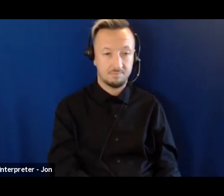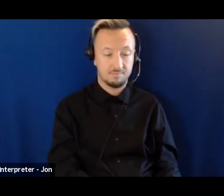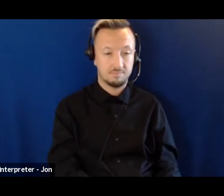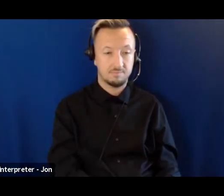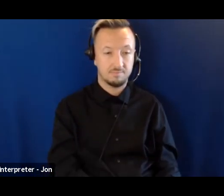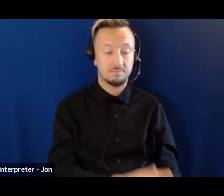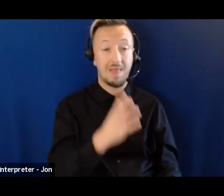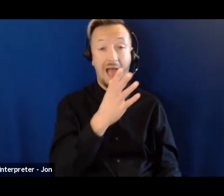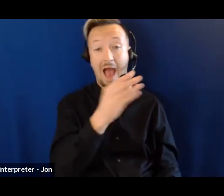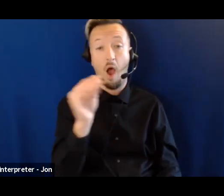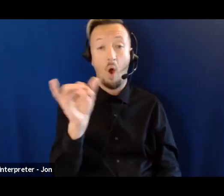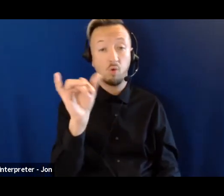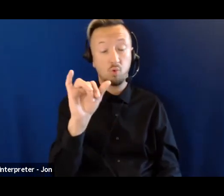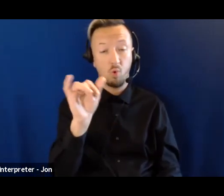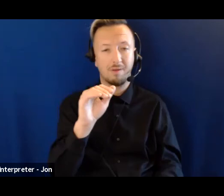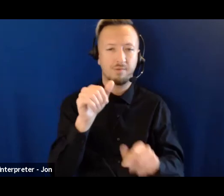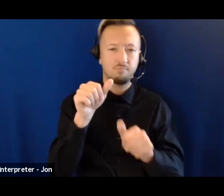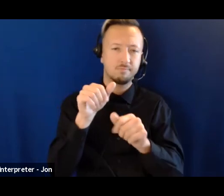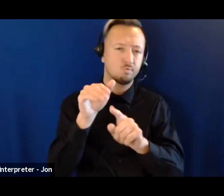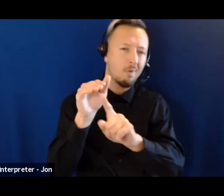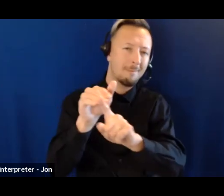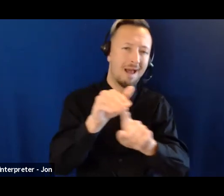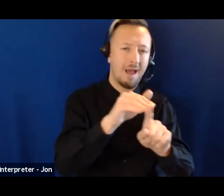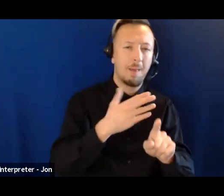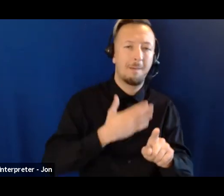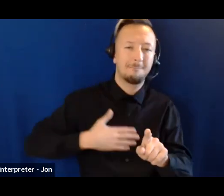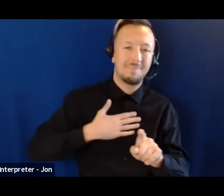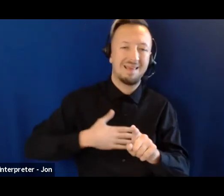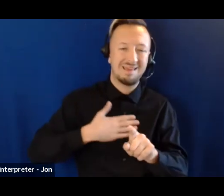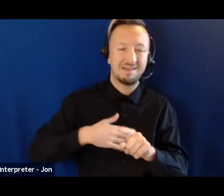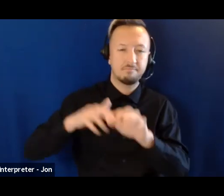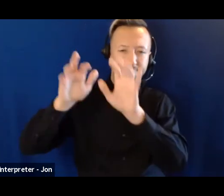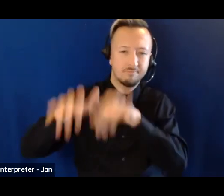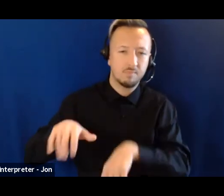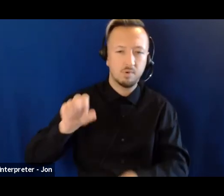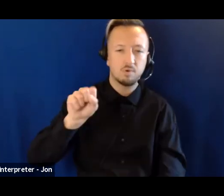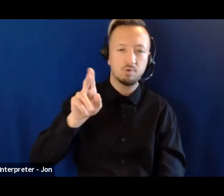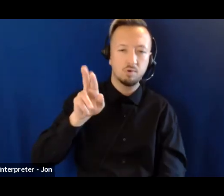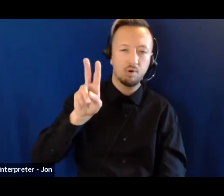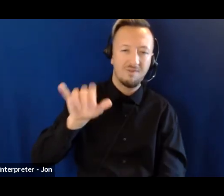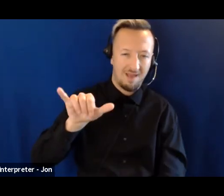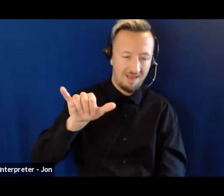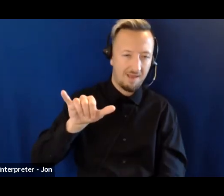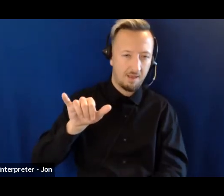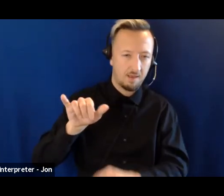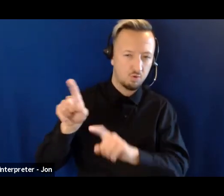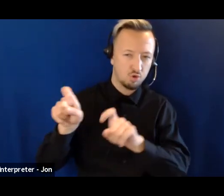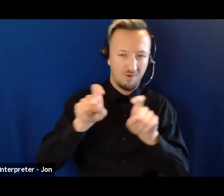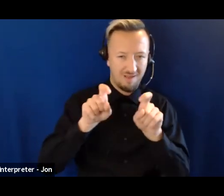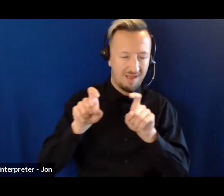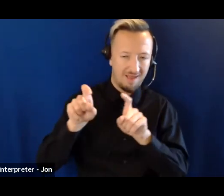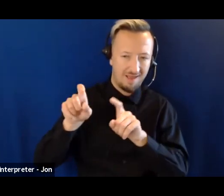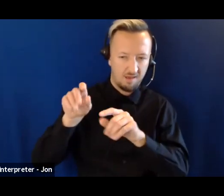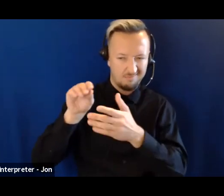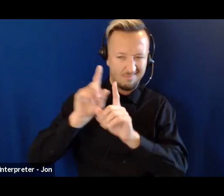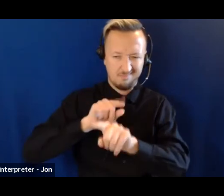And I do want to remind people to please fill out the surveys, not only for this workshop, but